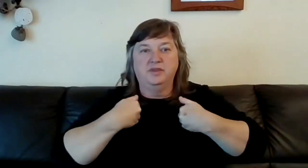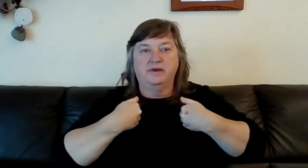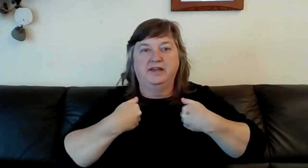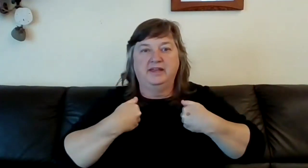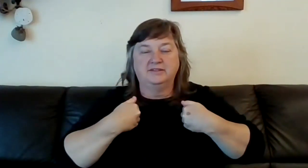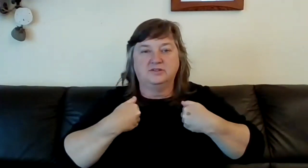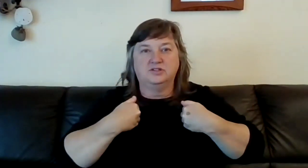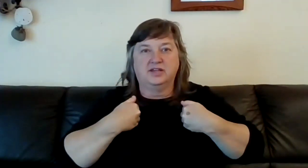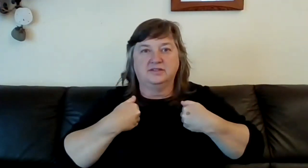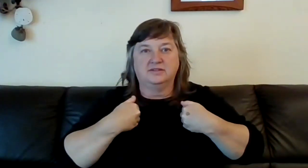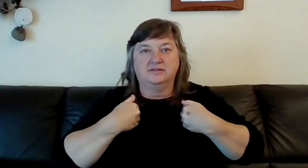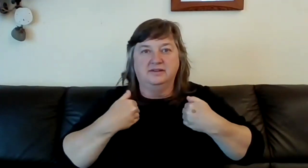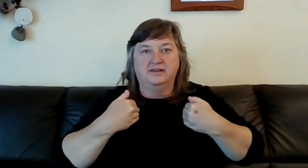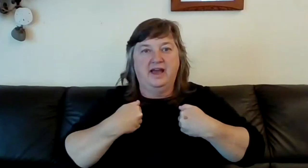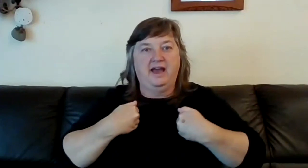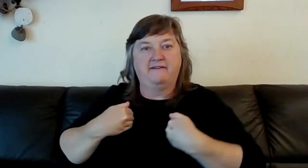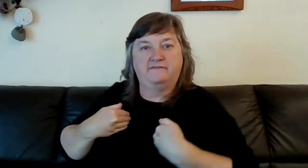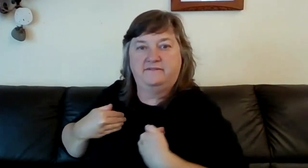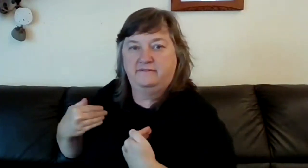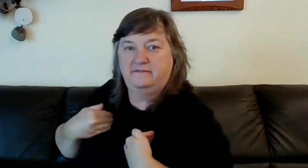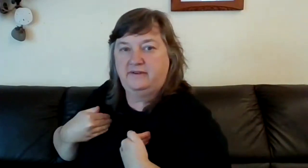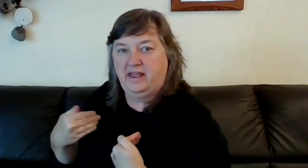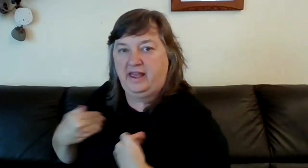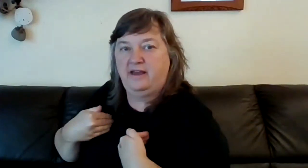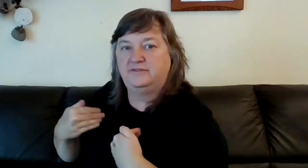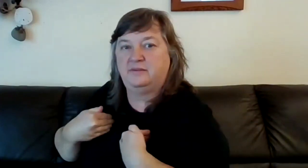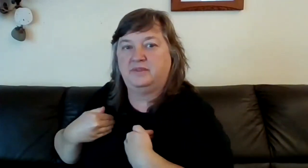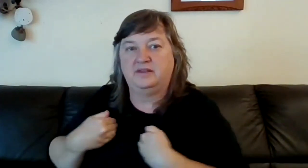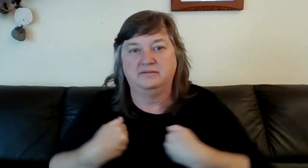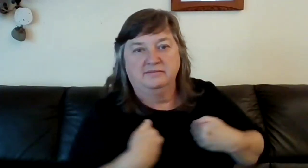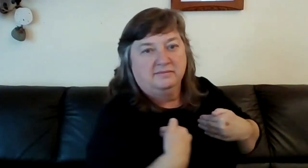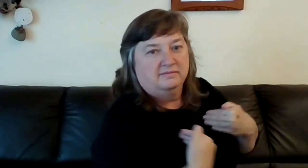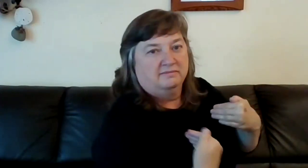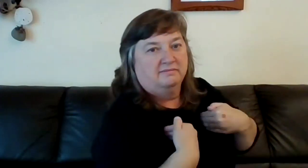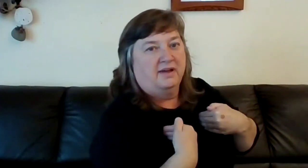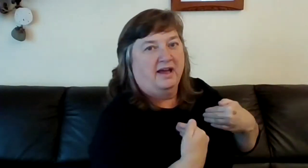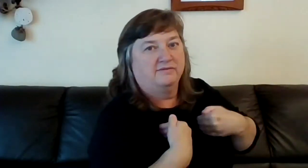them against your chest. Have. I have something. Have.